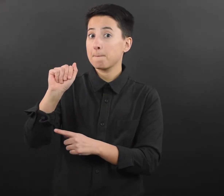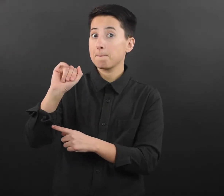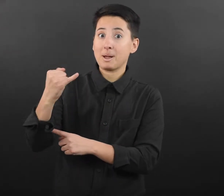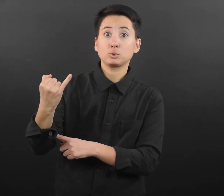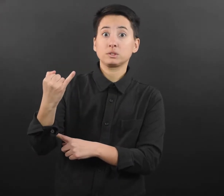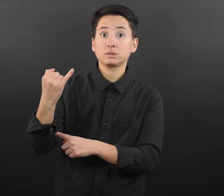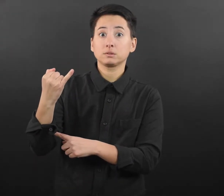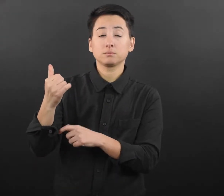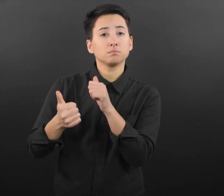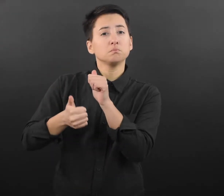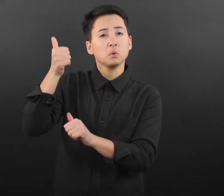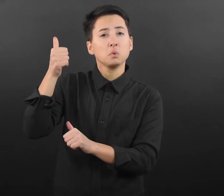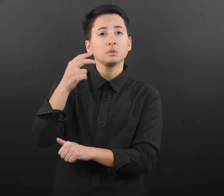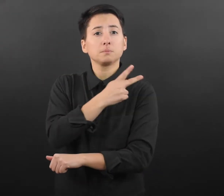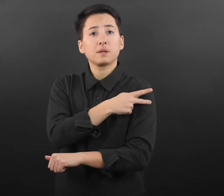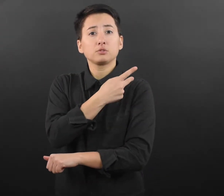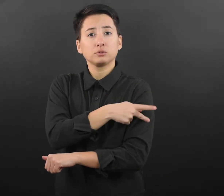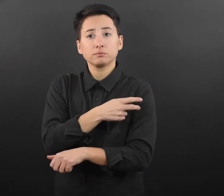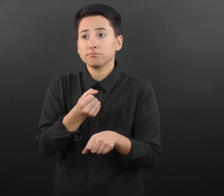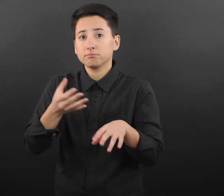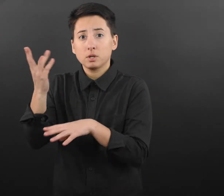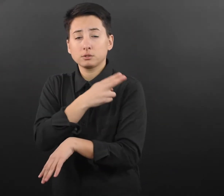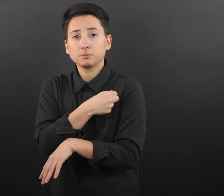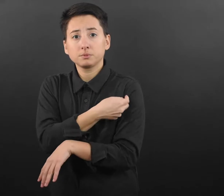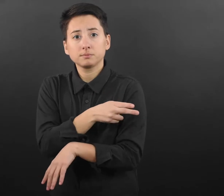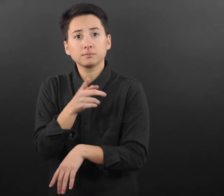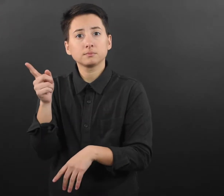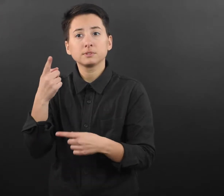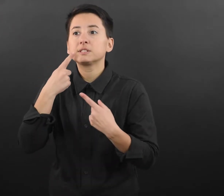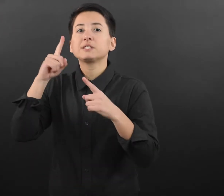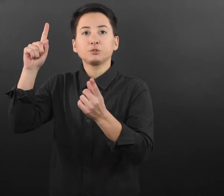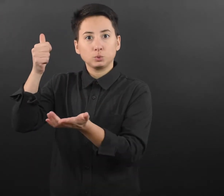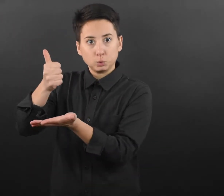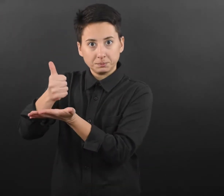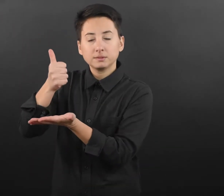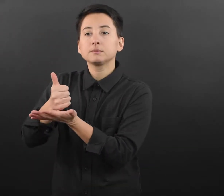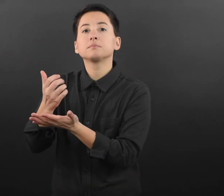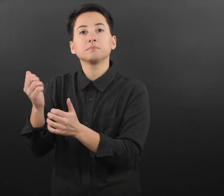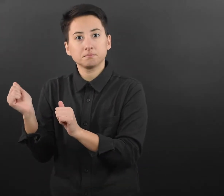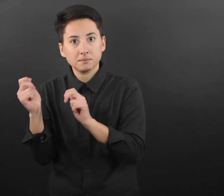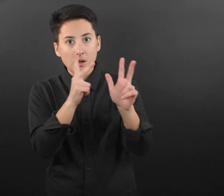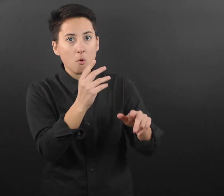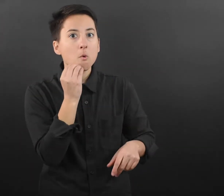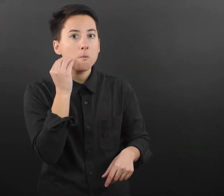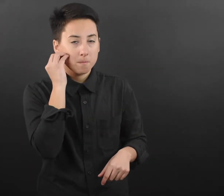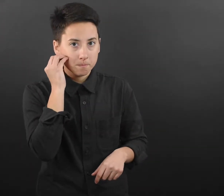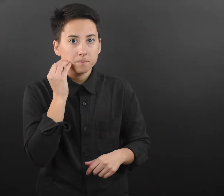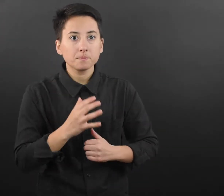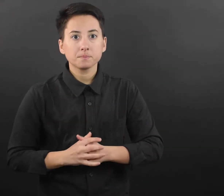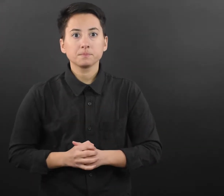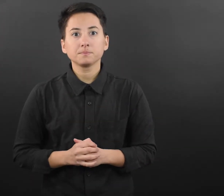hospitalized individuals are successfully treated and are able to return home.